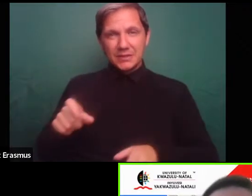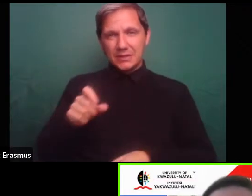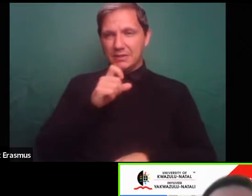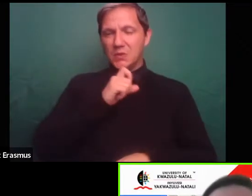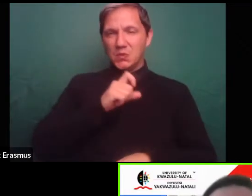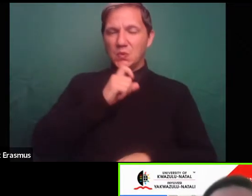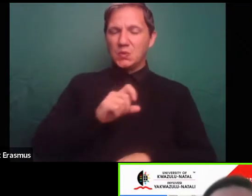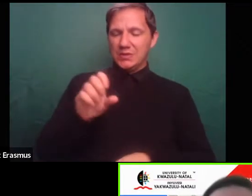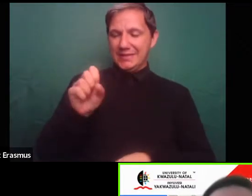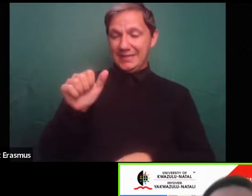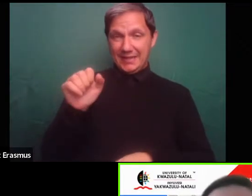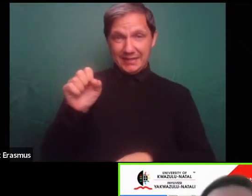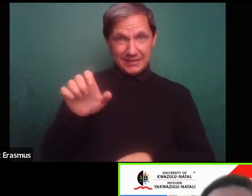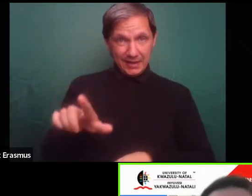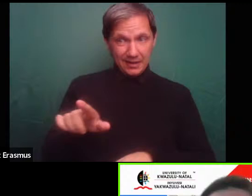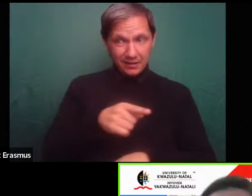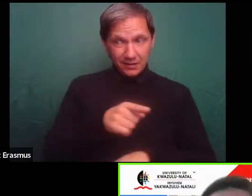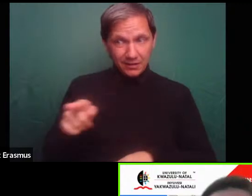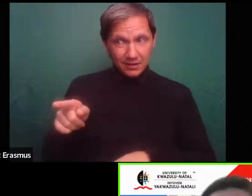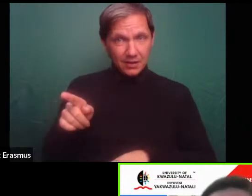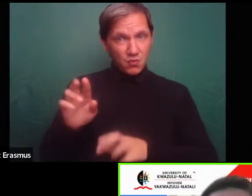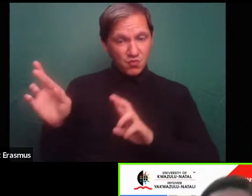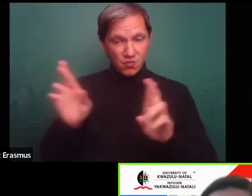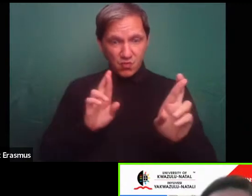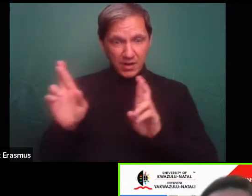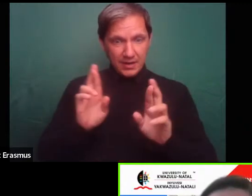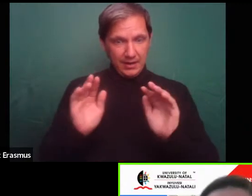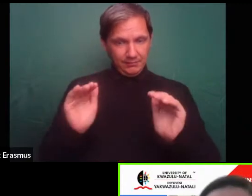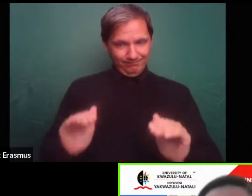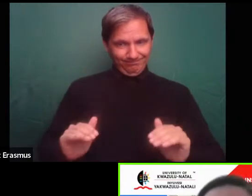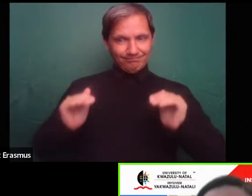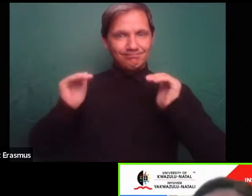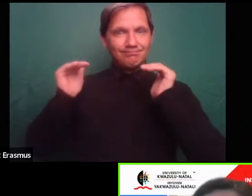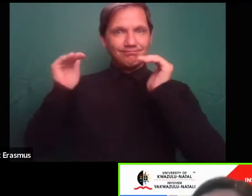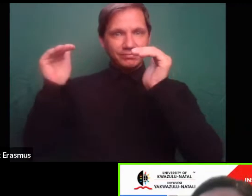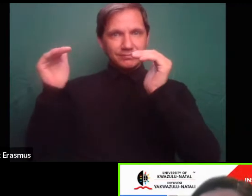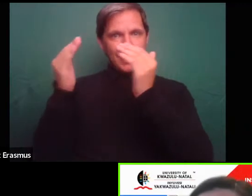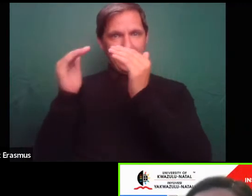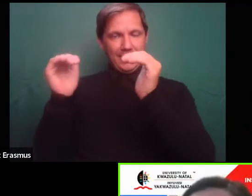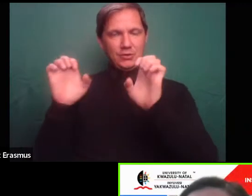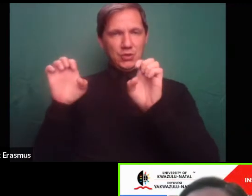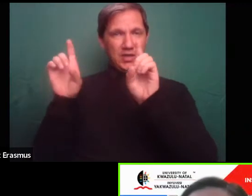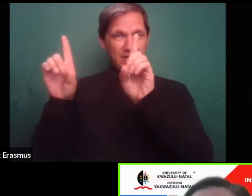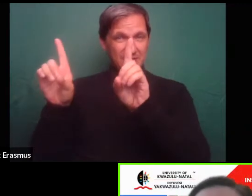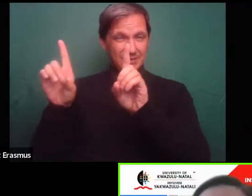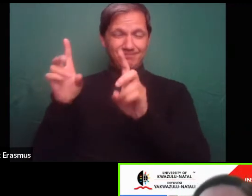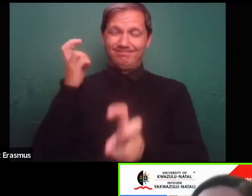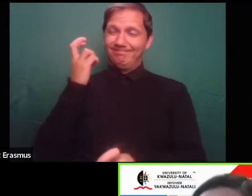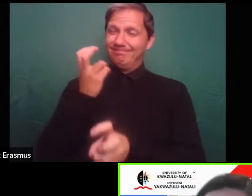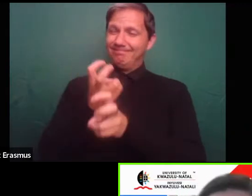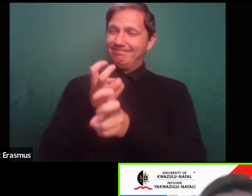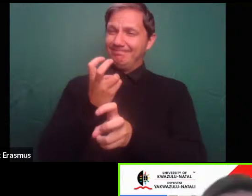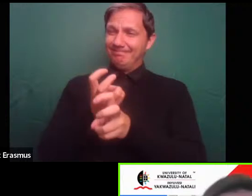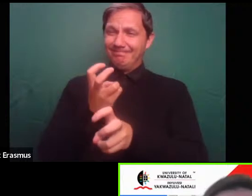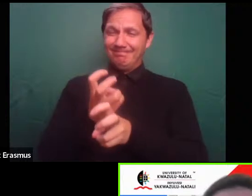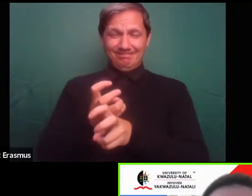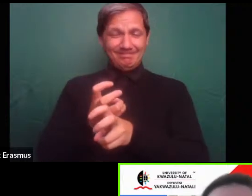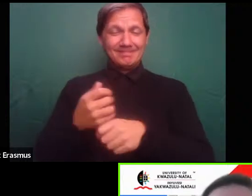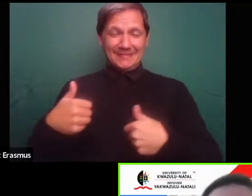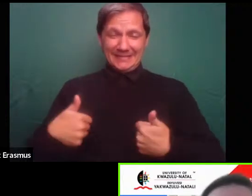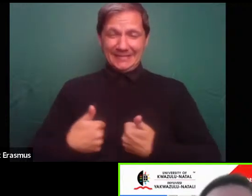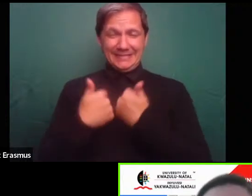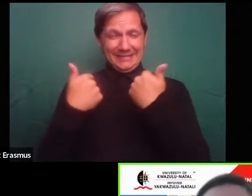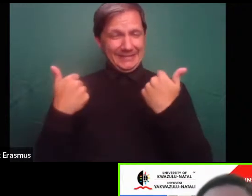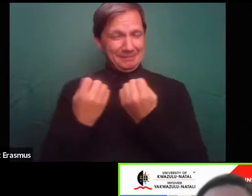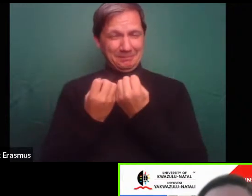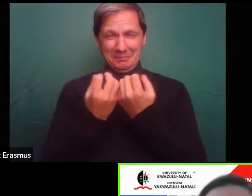child, a deaf learner, for the transition to higher education, it is extremely problematic. Modieki listed a